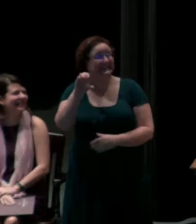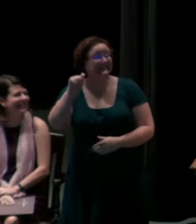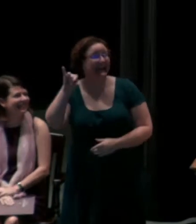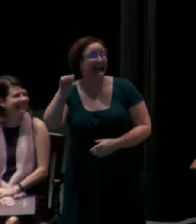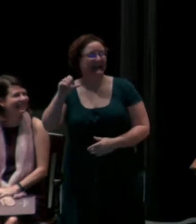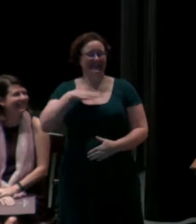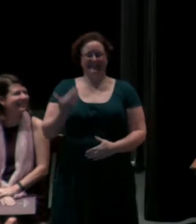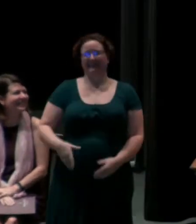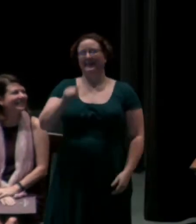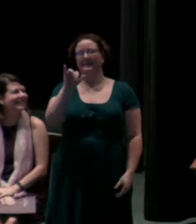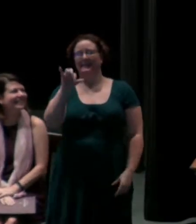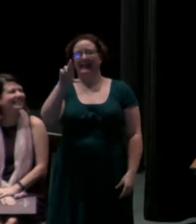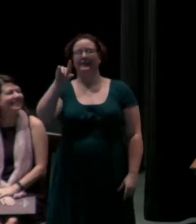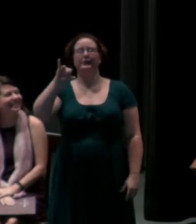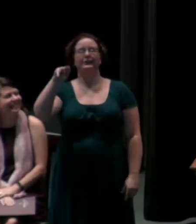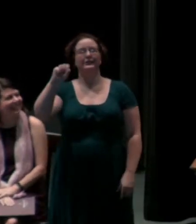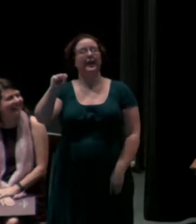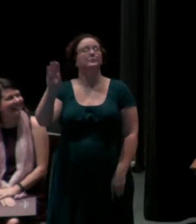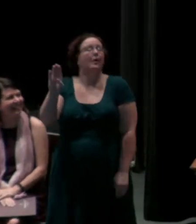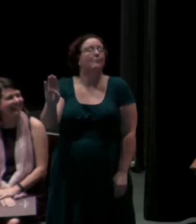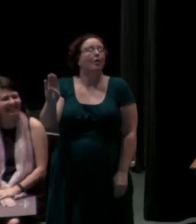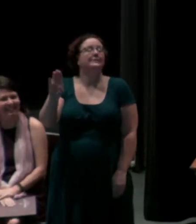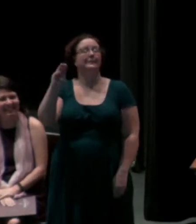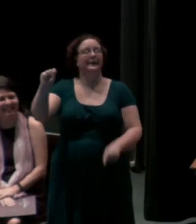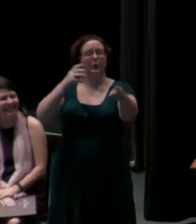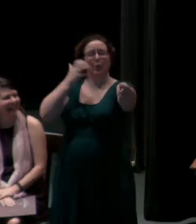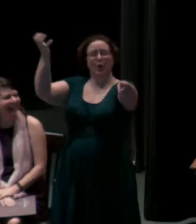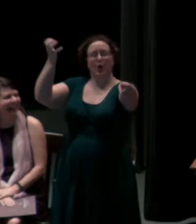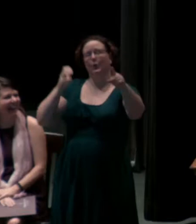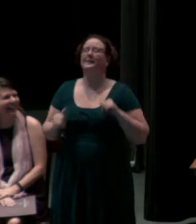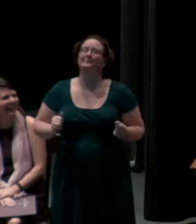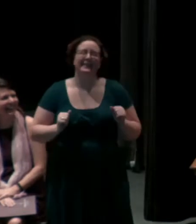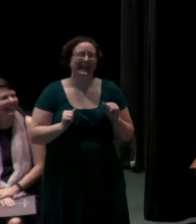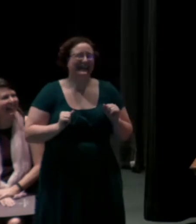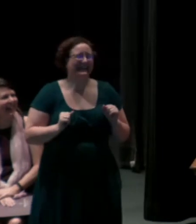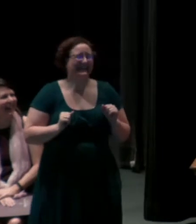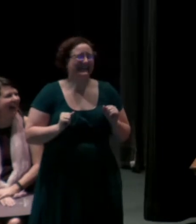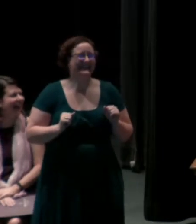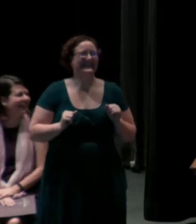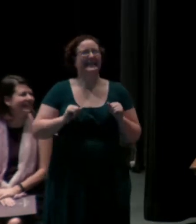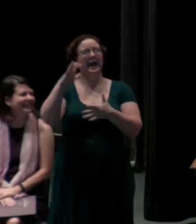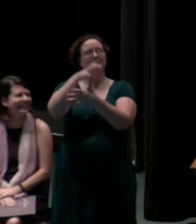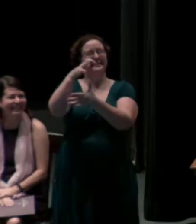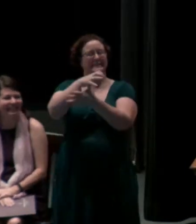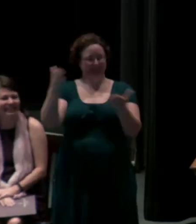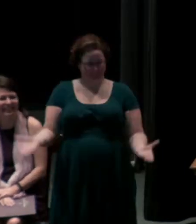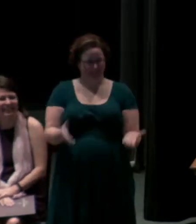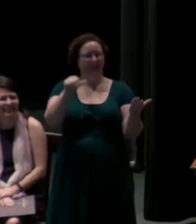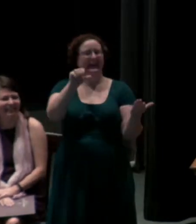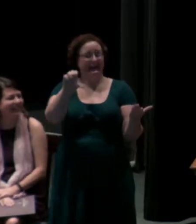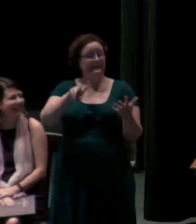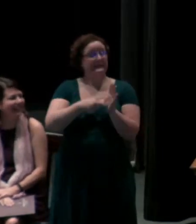Scotties. My name is Taylor James. I'm from Boston, Massachusetts. Woo woo! And I am a senior here at Agnes Scott,